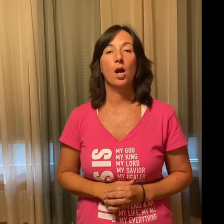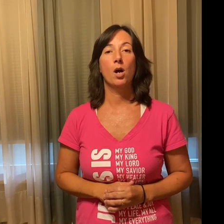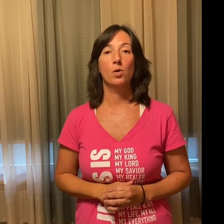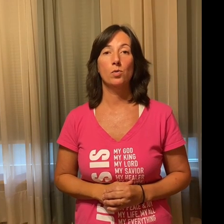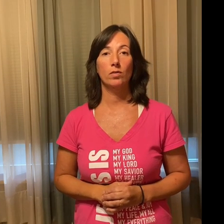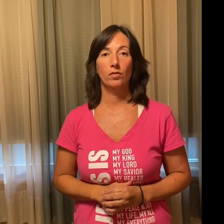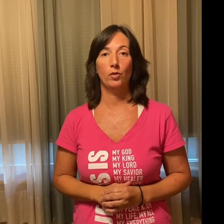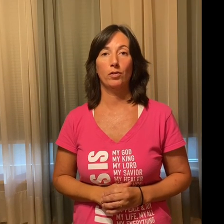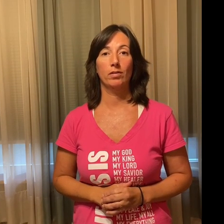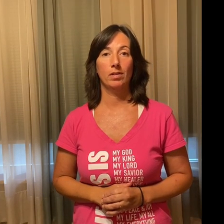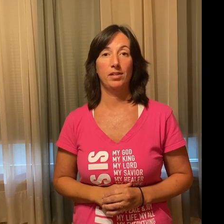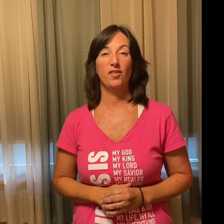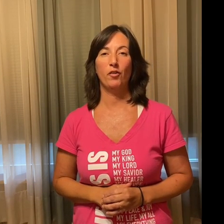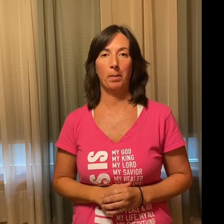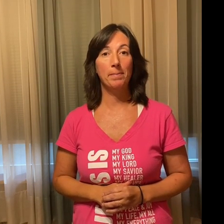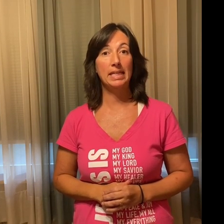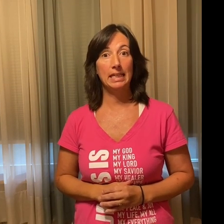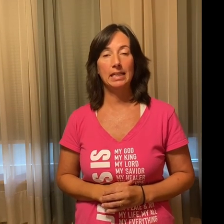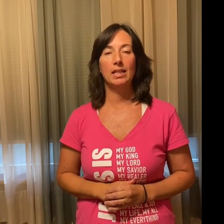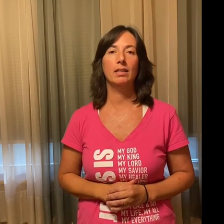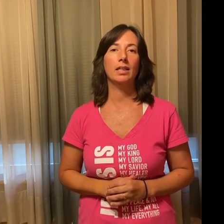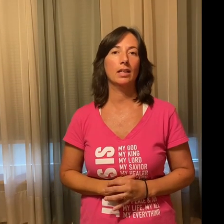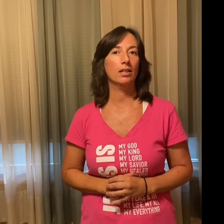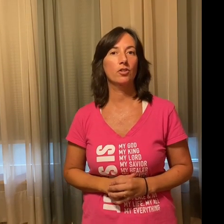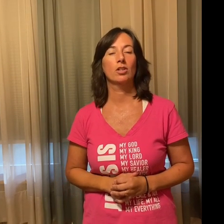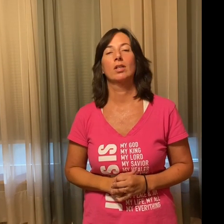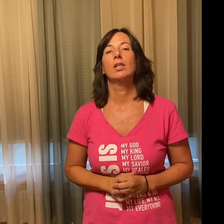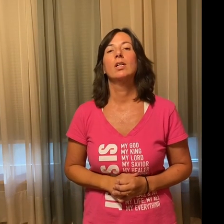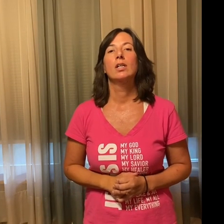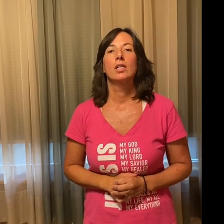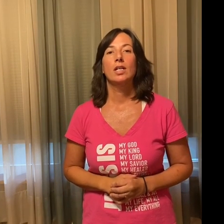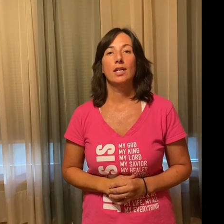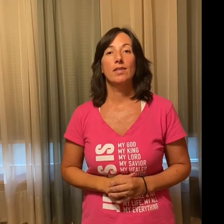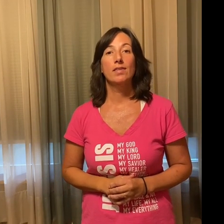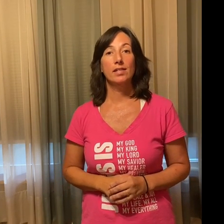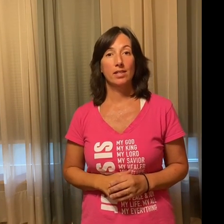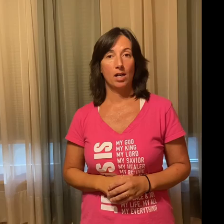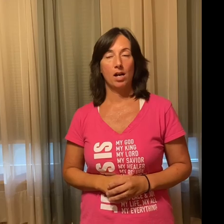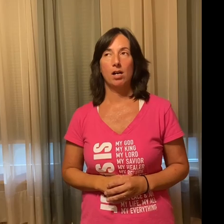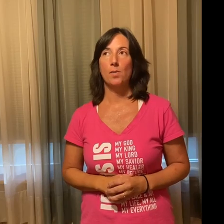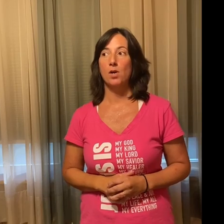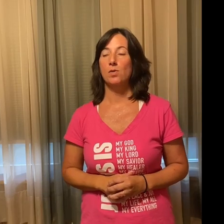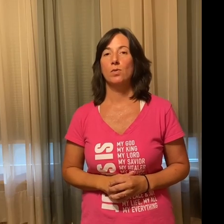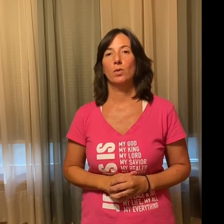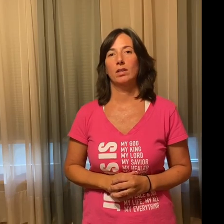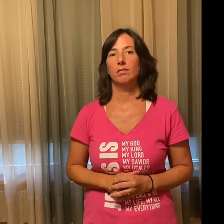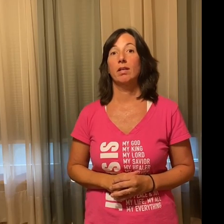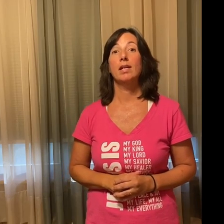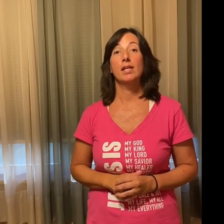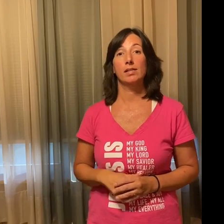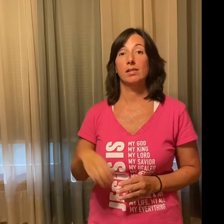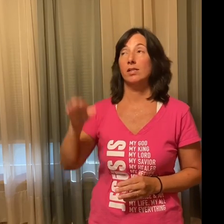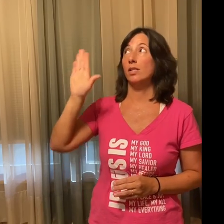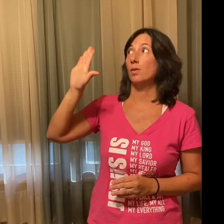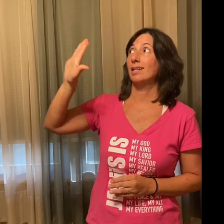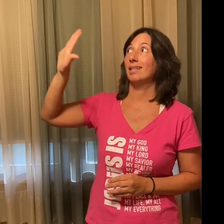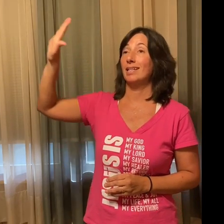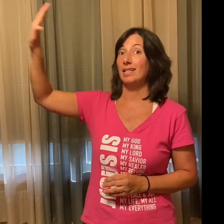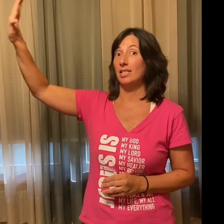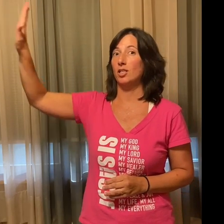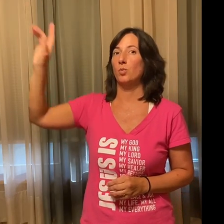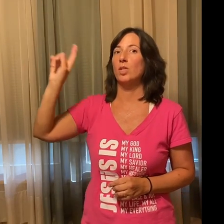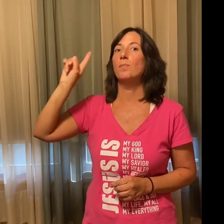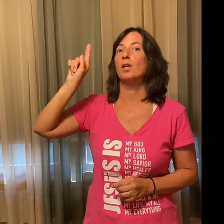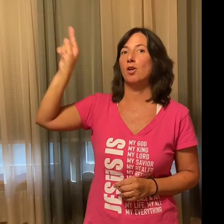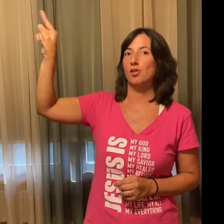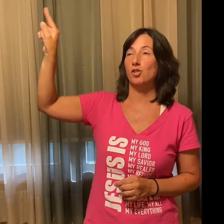sign own for different meaning in English. And this own is his, so